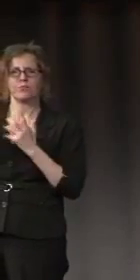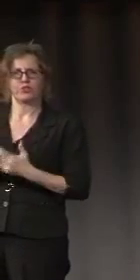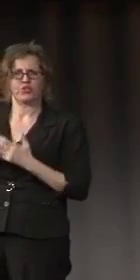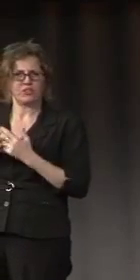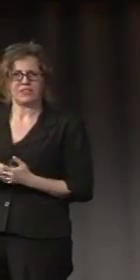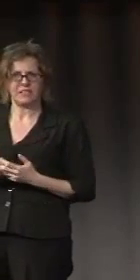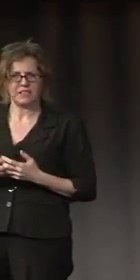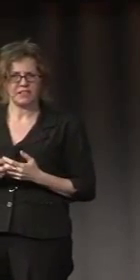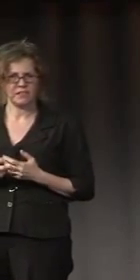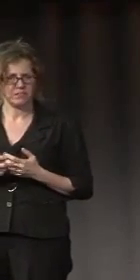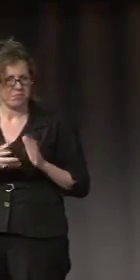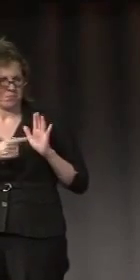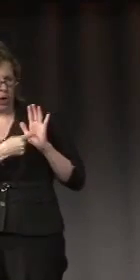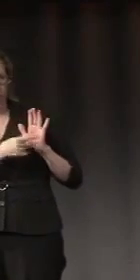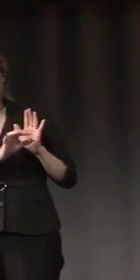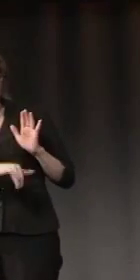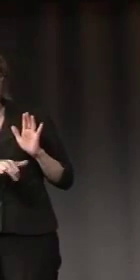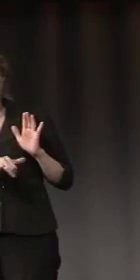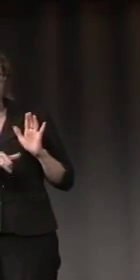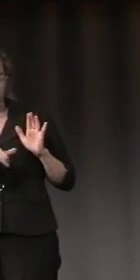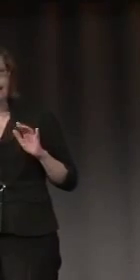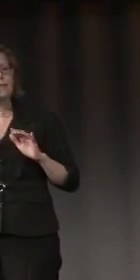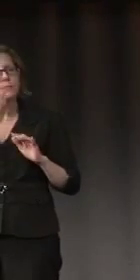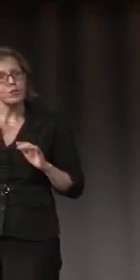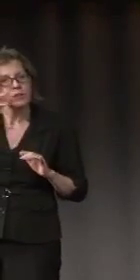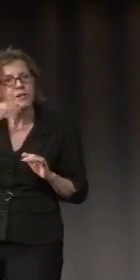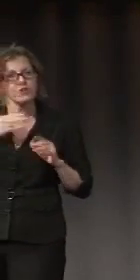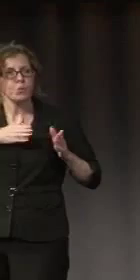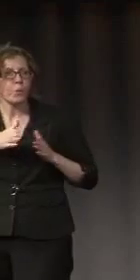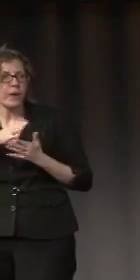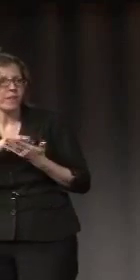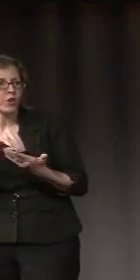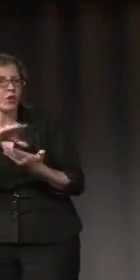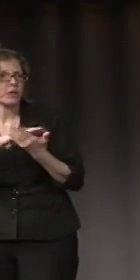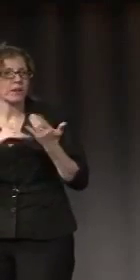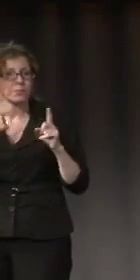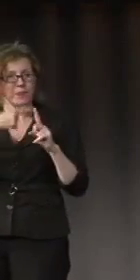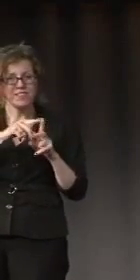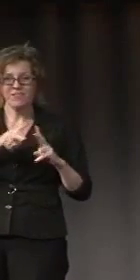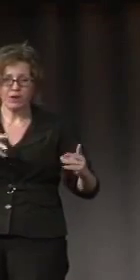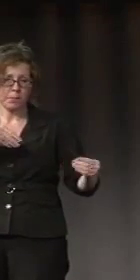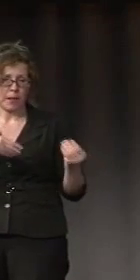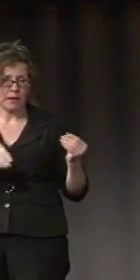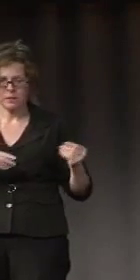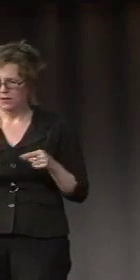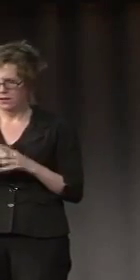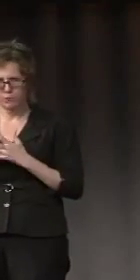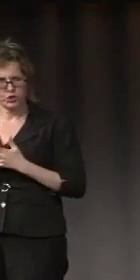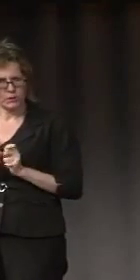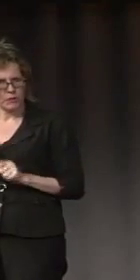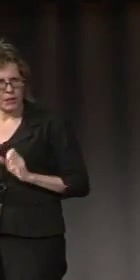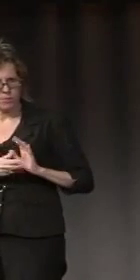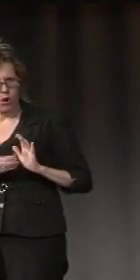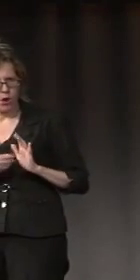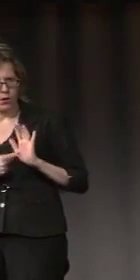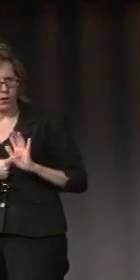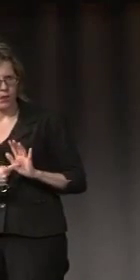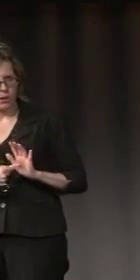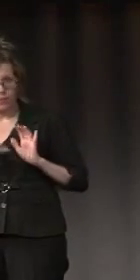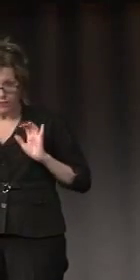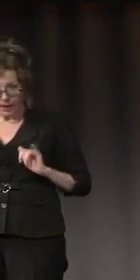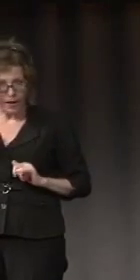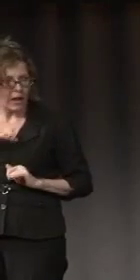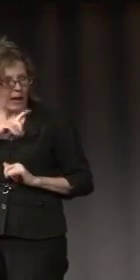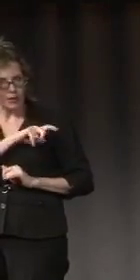experiential form of learning, which has everything to do with being in the world? So this is, in a way, a question for you. Is this something that you're grappling with